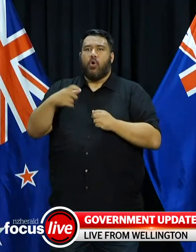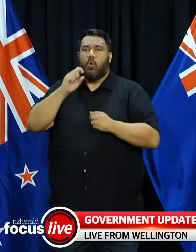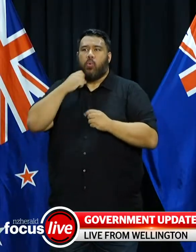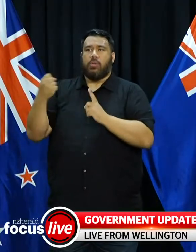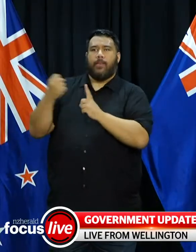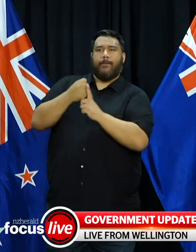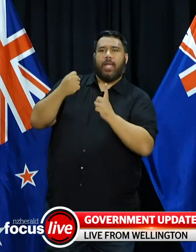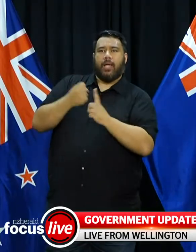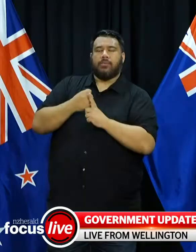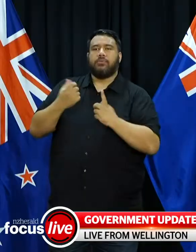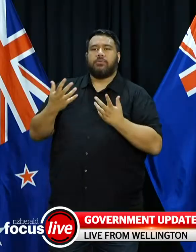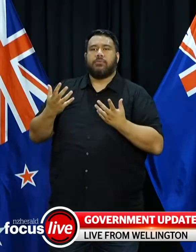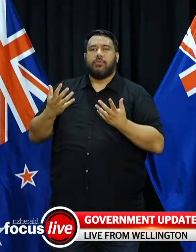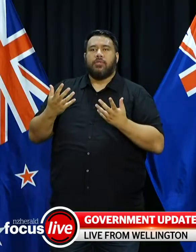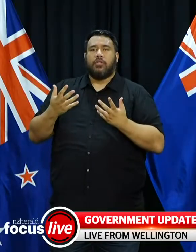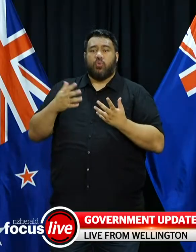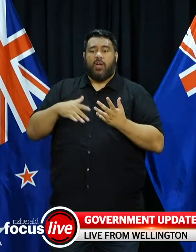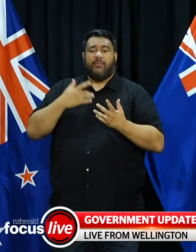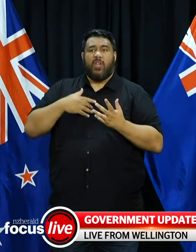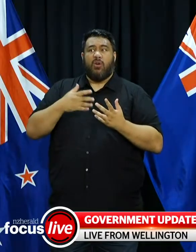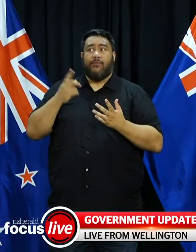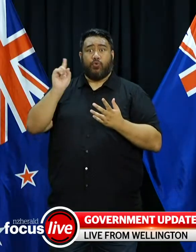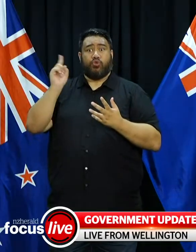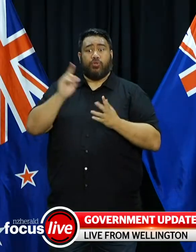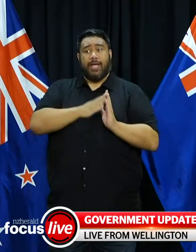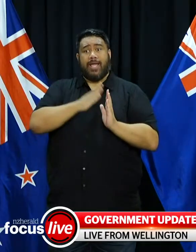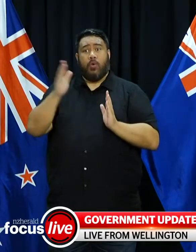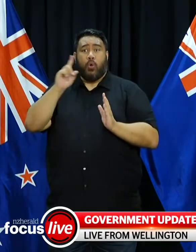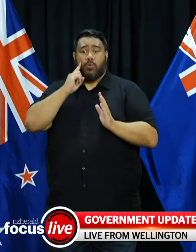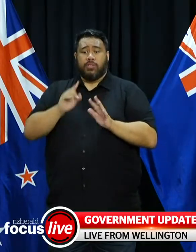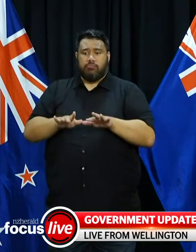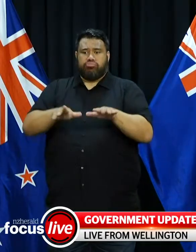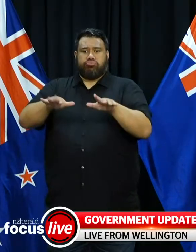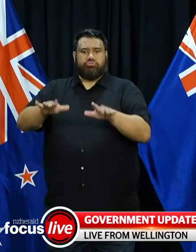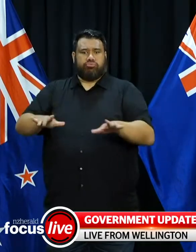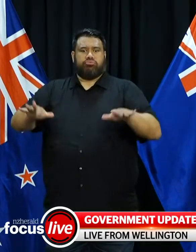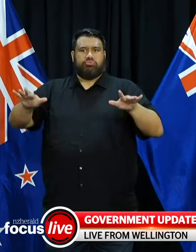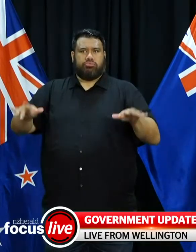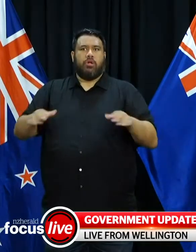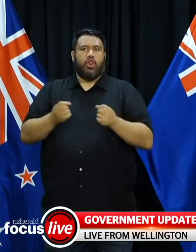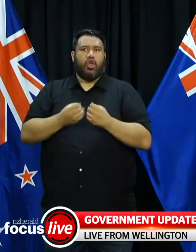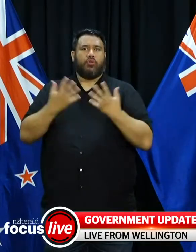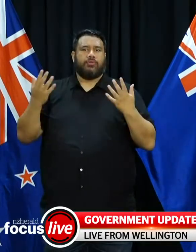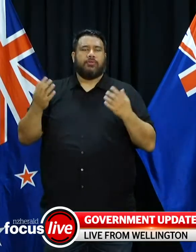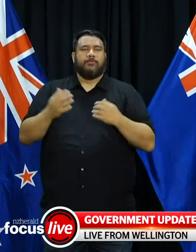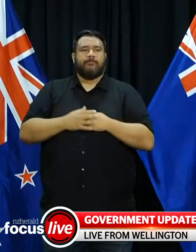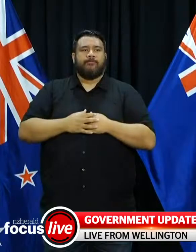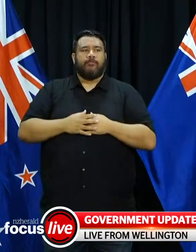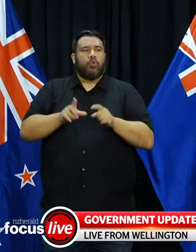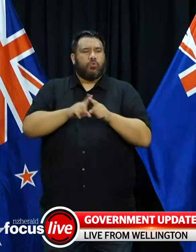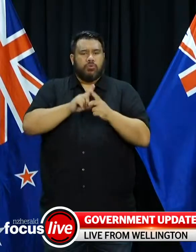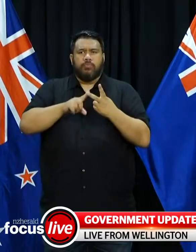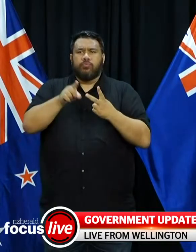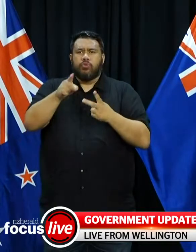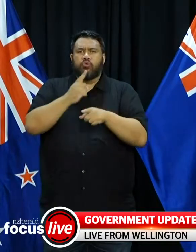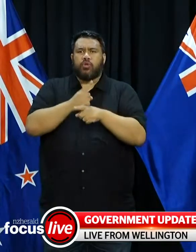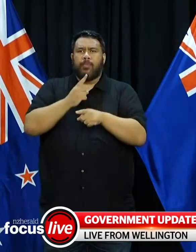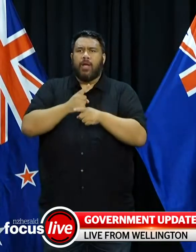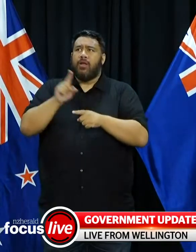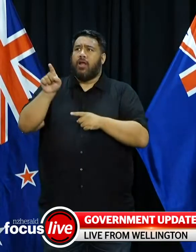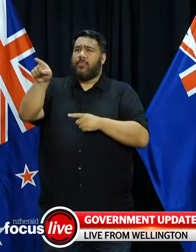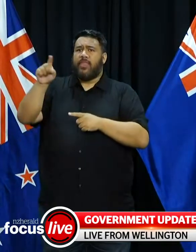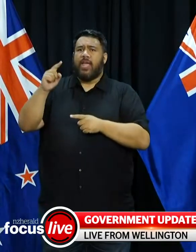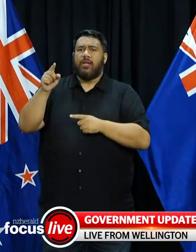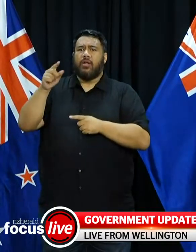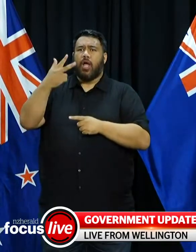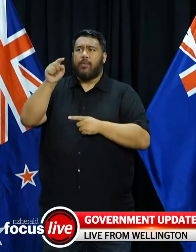be fluctuating for quite a few hours through the day. Your second question was the likelihood of triggering earthquakes in New Zealand.